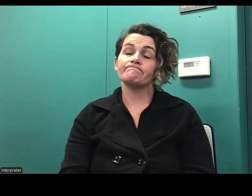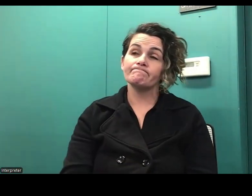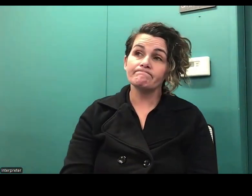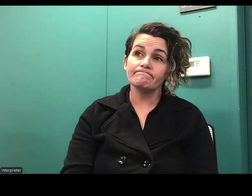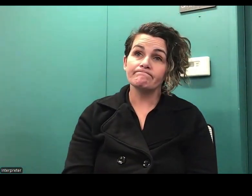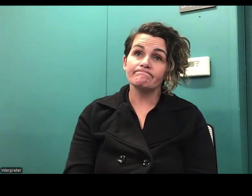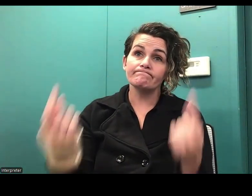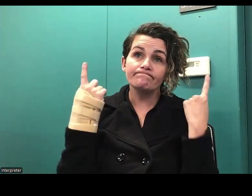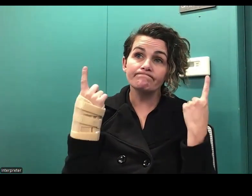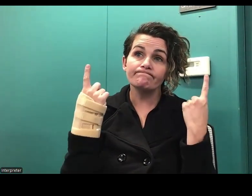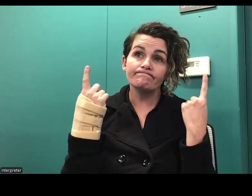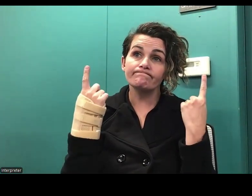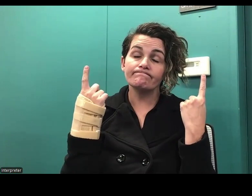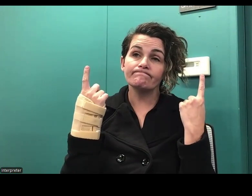Okay?